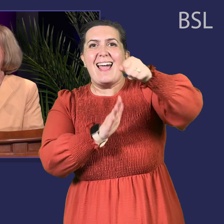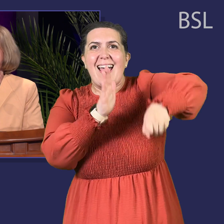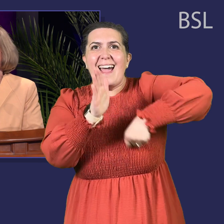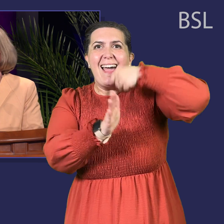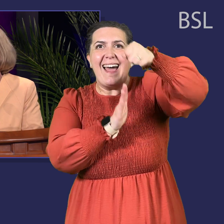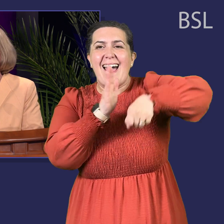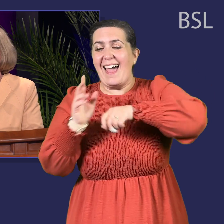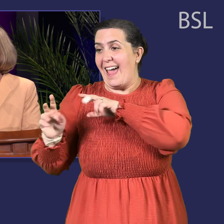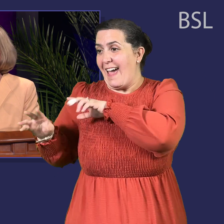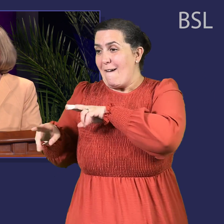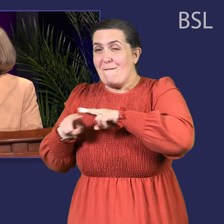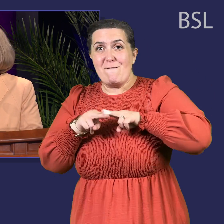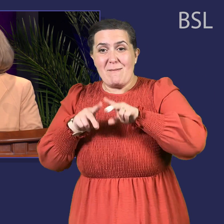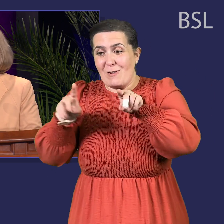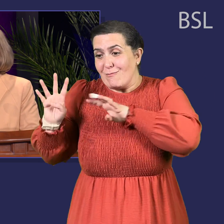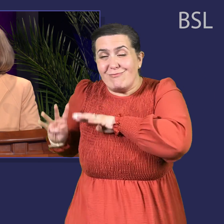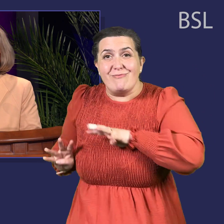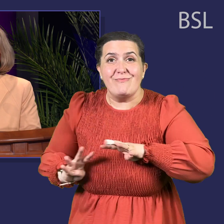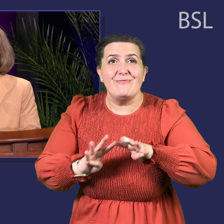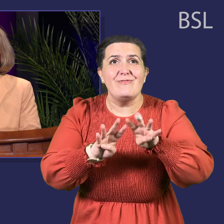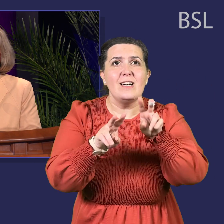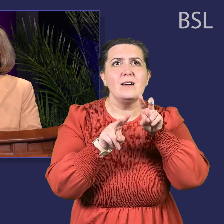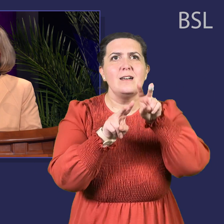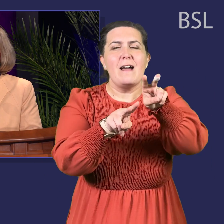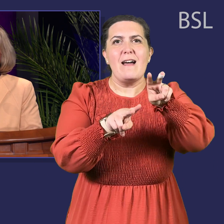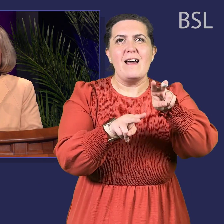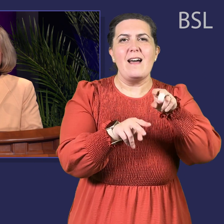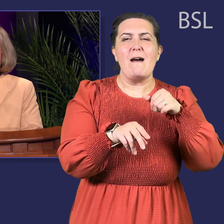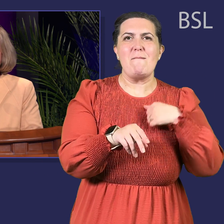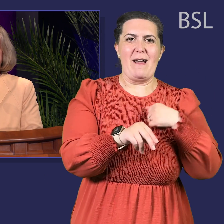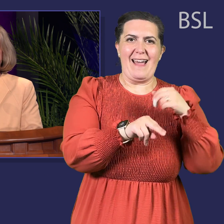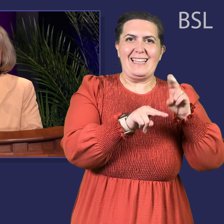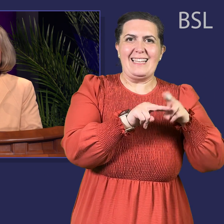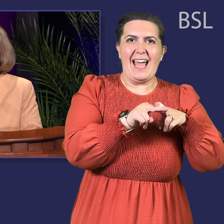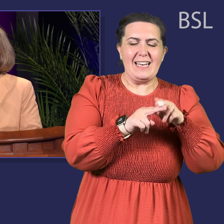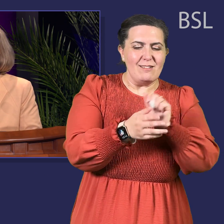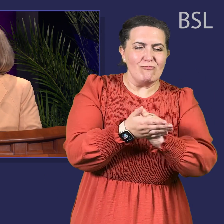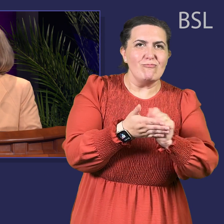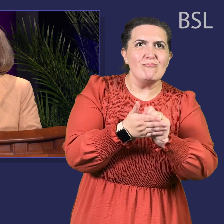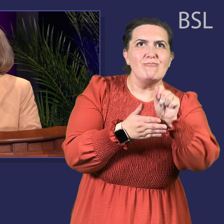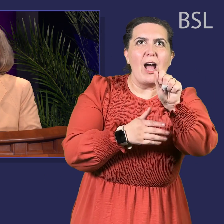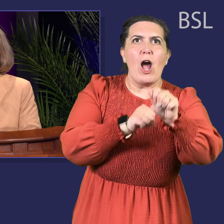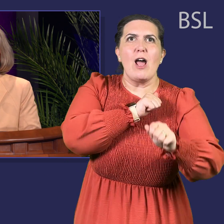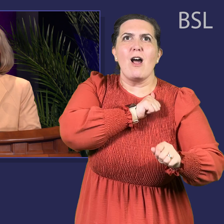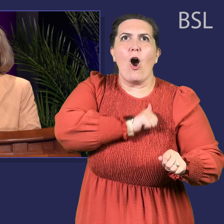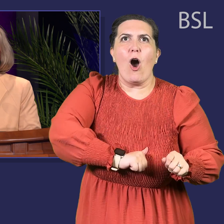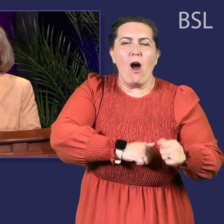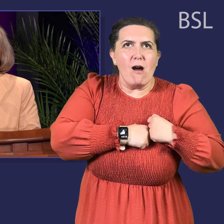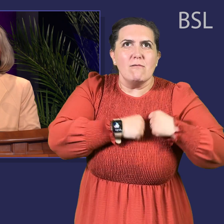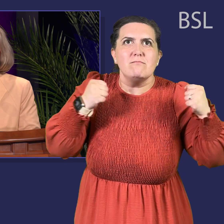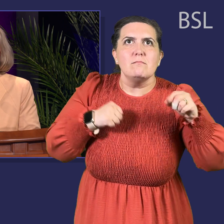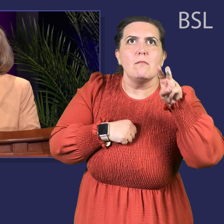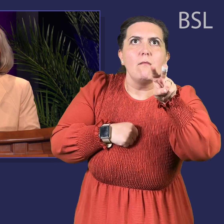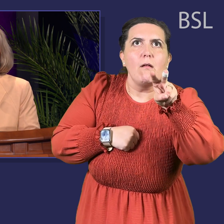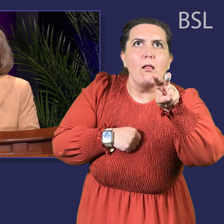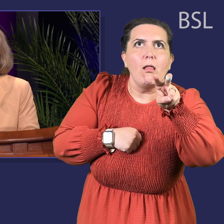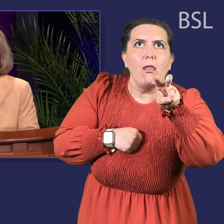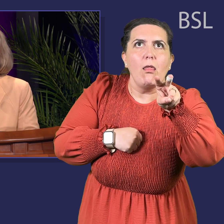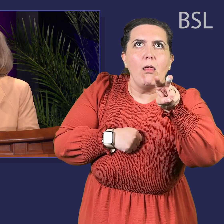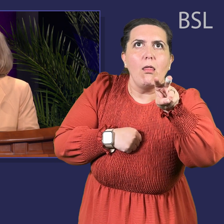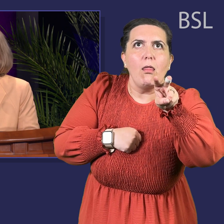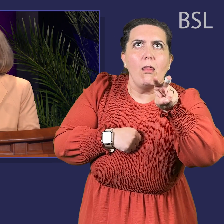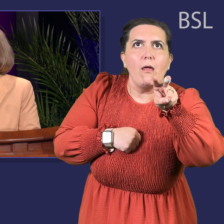being played on the screen. So we ran into the family room to find Daddy viewing film footage on a movie screen of an open heart